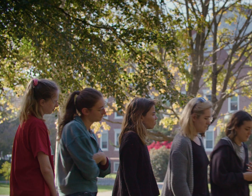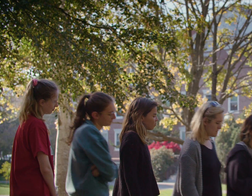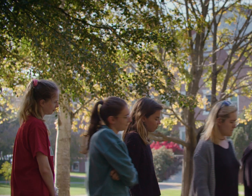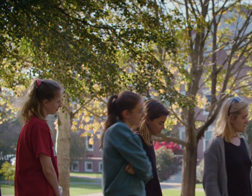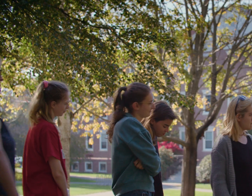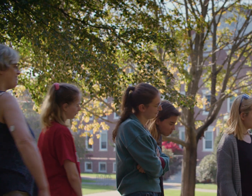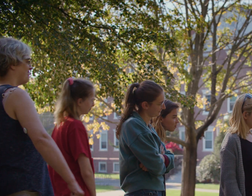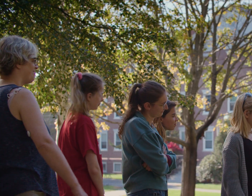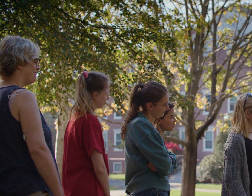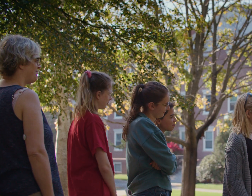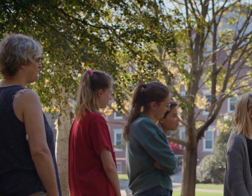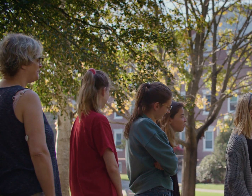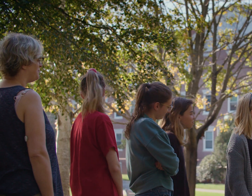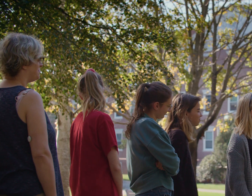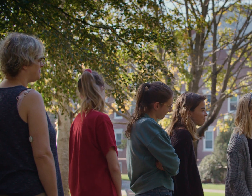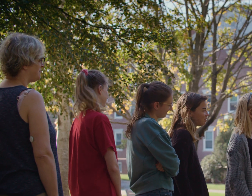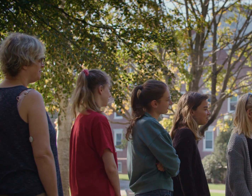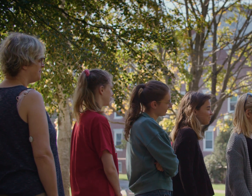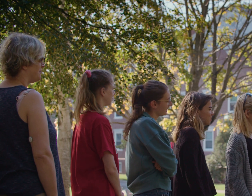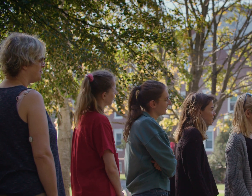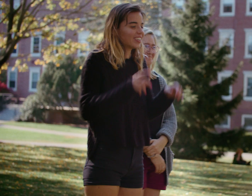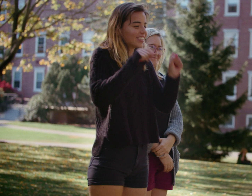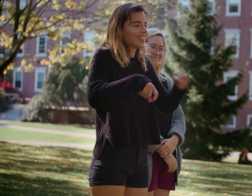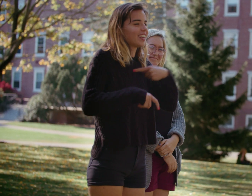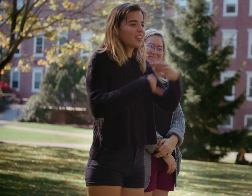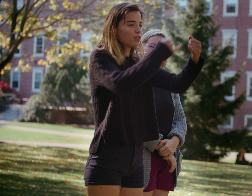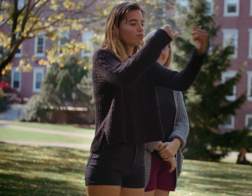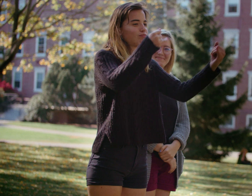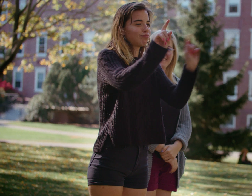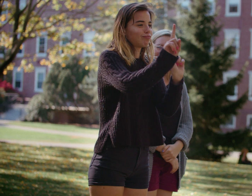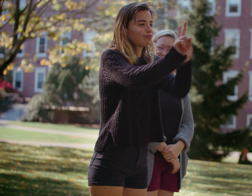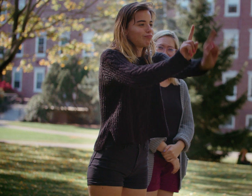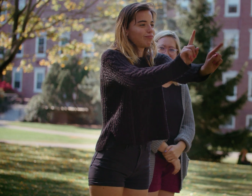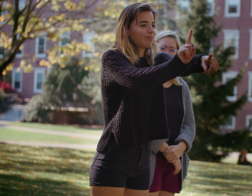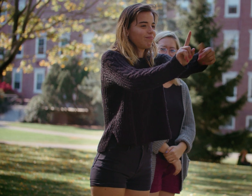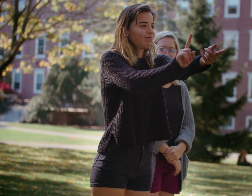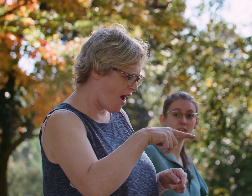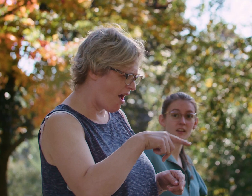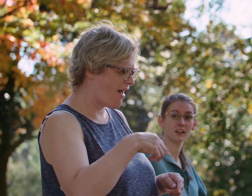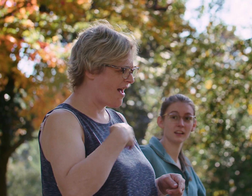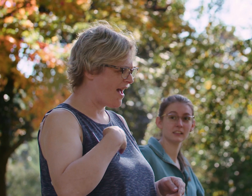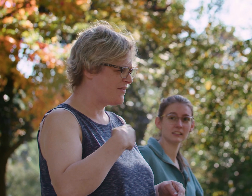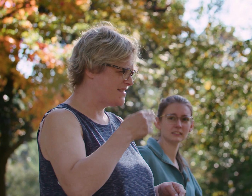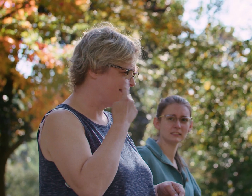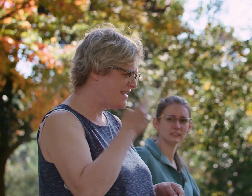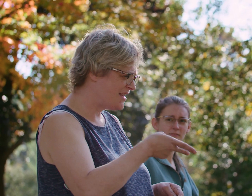Finally, this semester came, everyone's back on campus, so I saw this as an